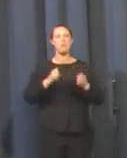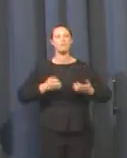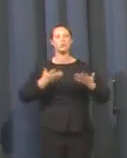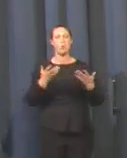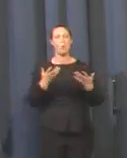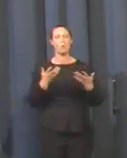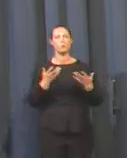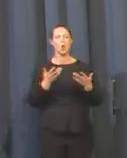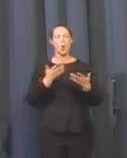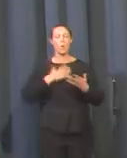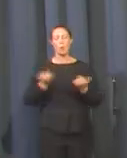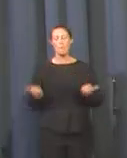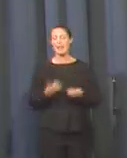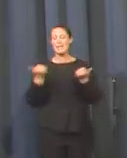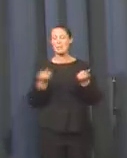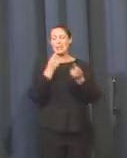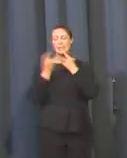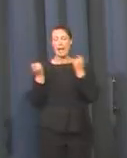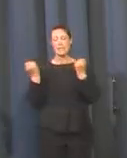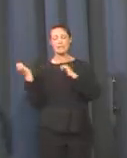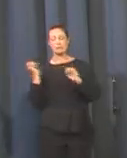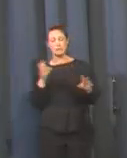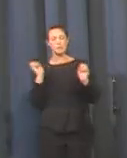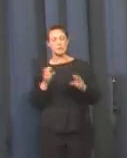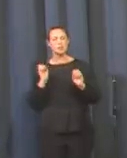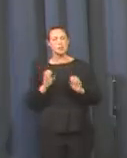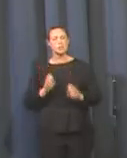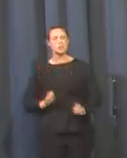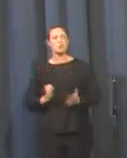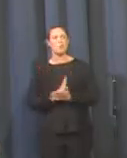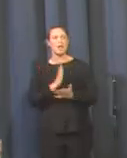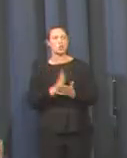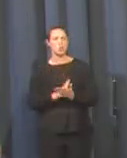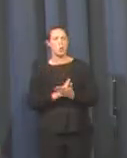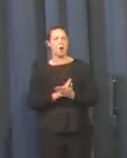data as we can to answer those questions.